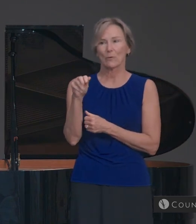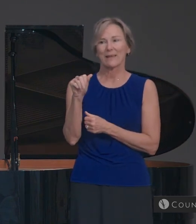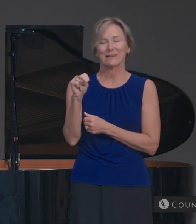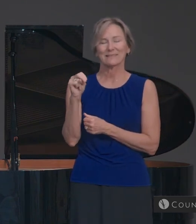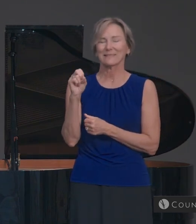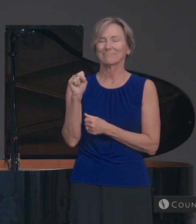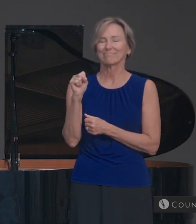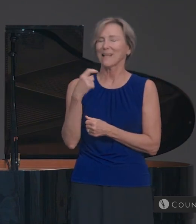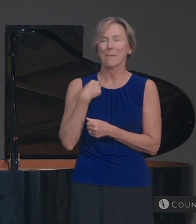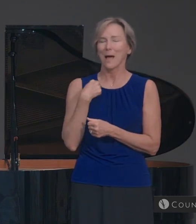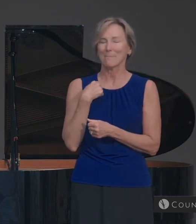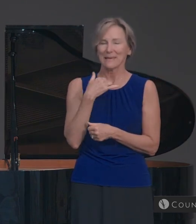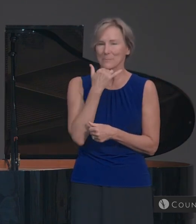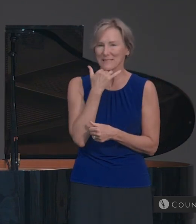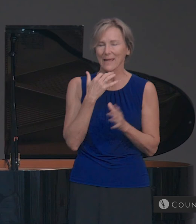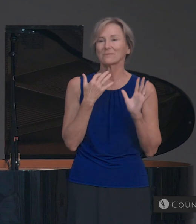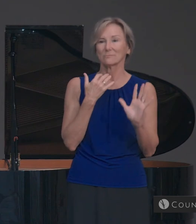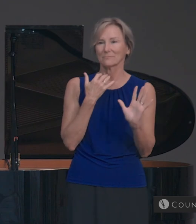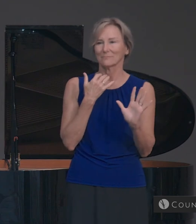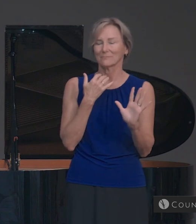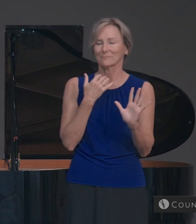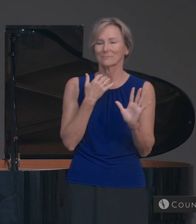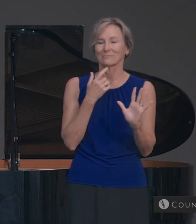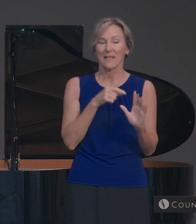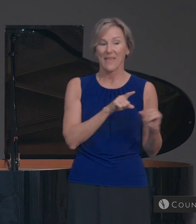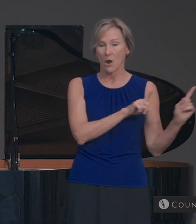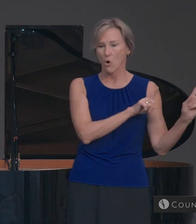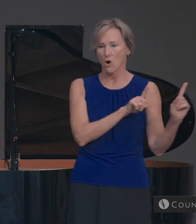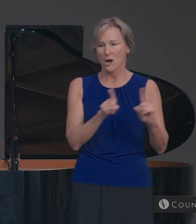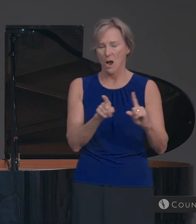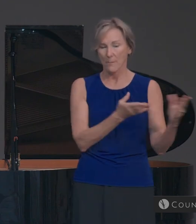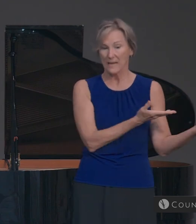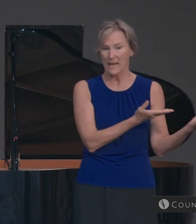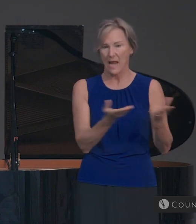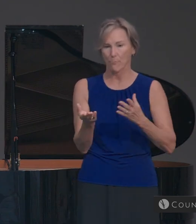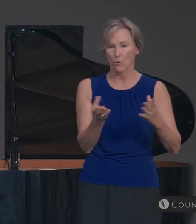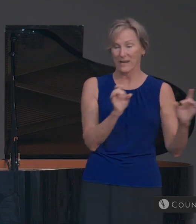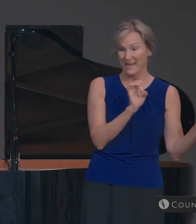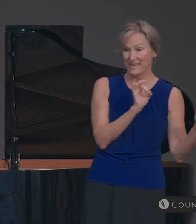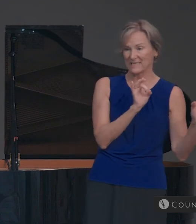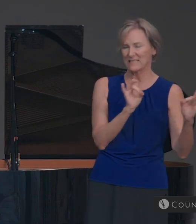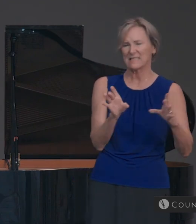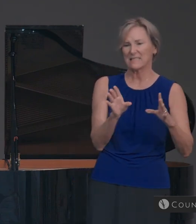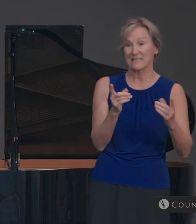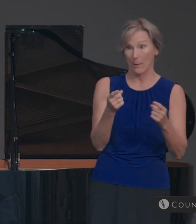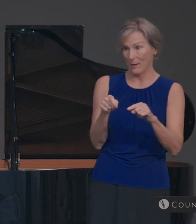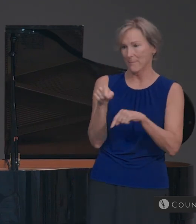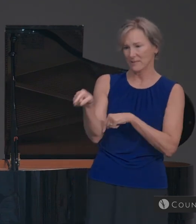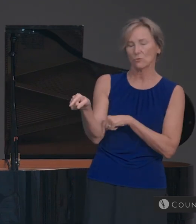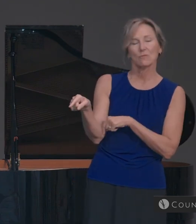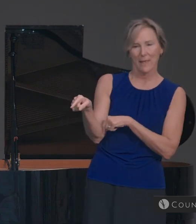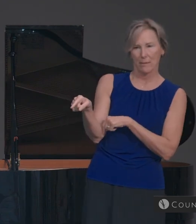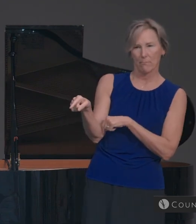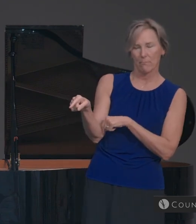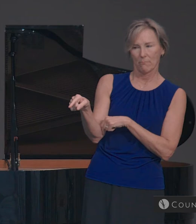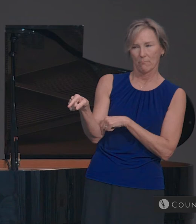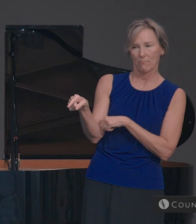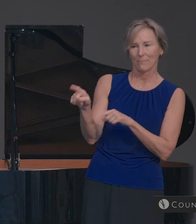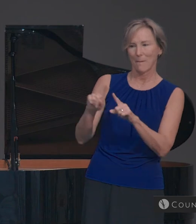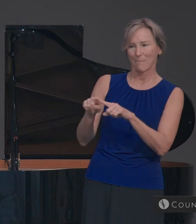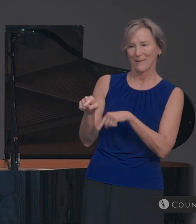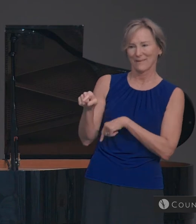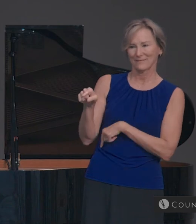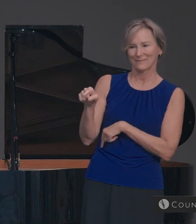are coming against them. And it was the Assyrians who would bring disaster upon them. But they weren't